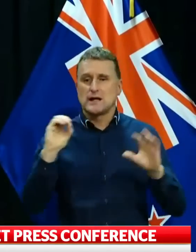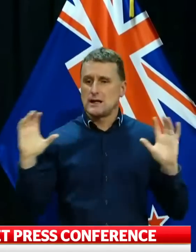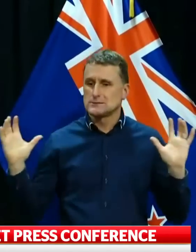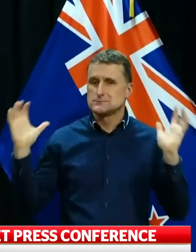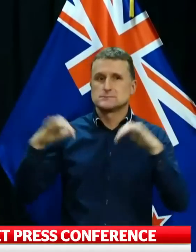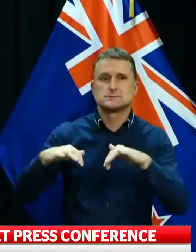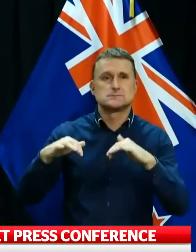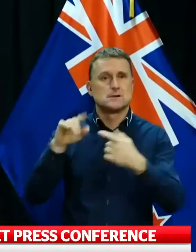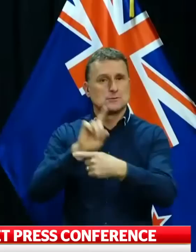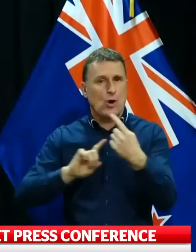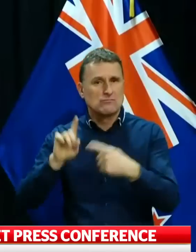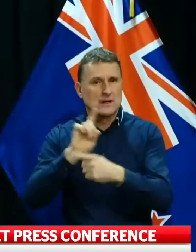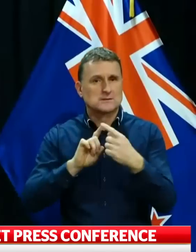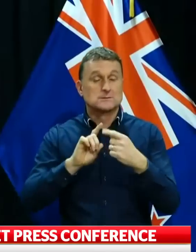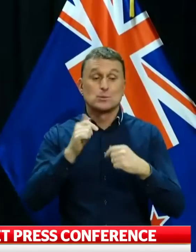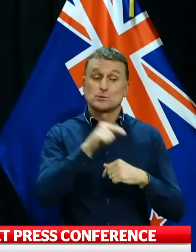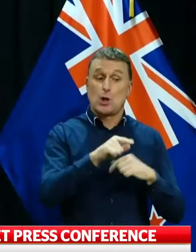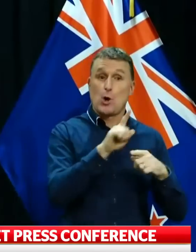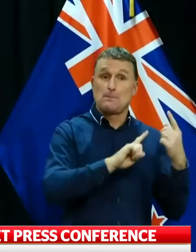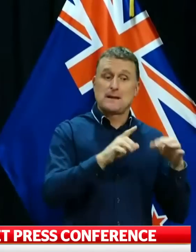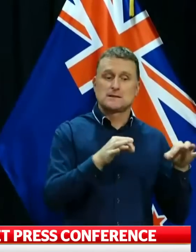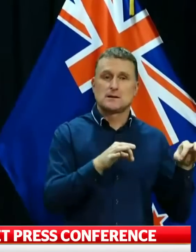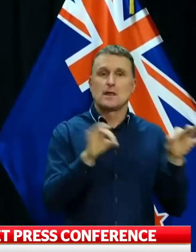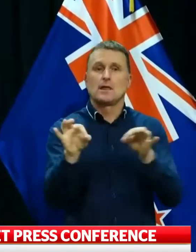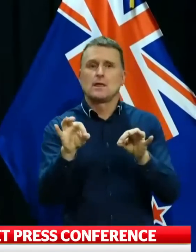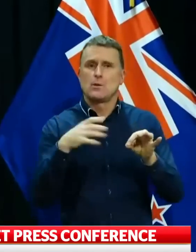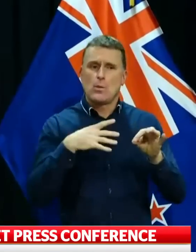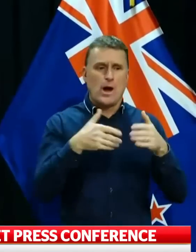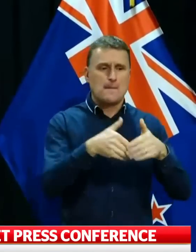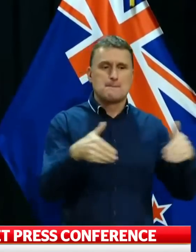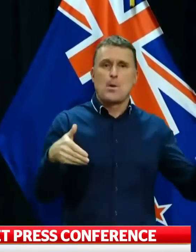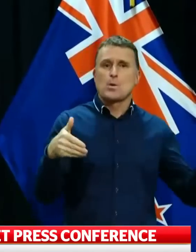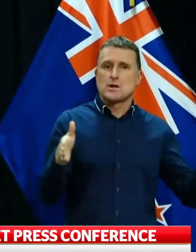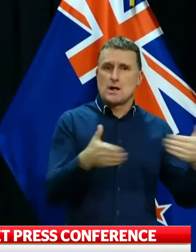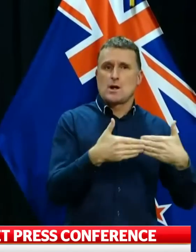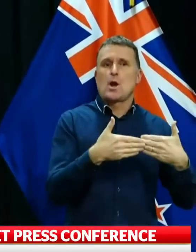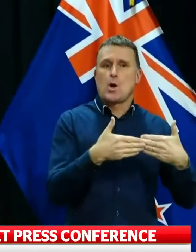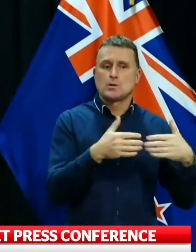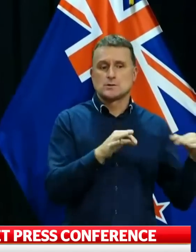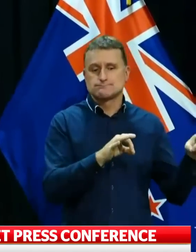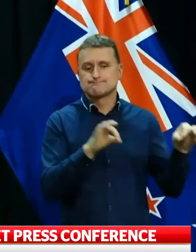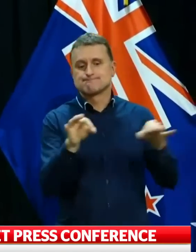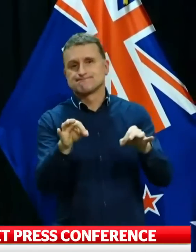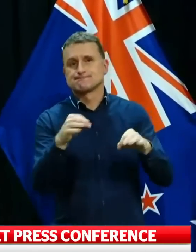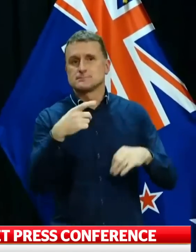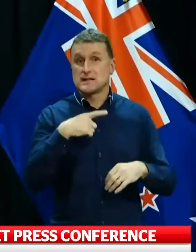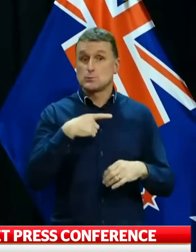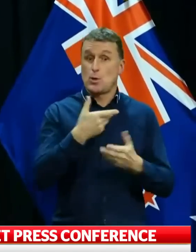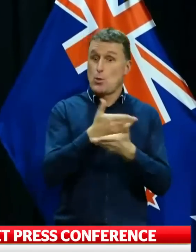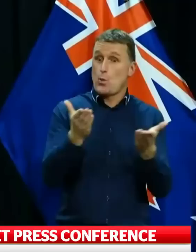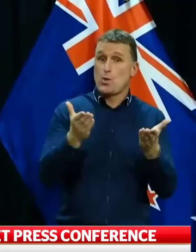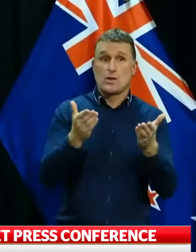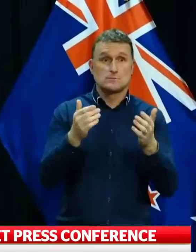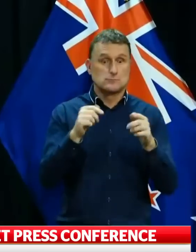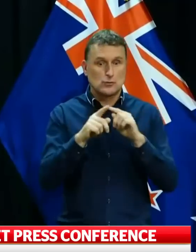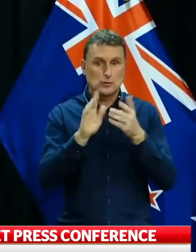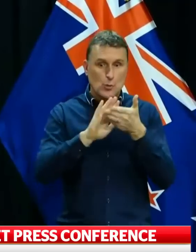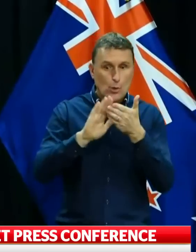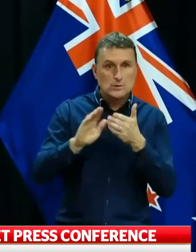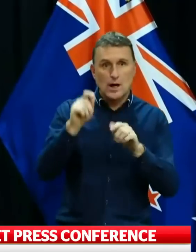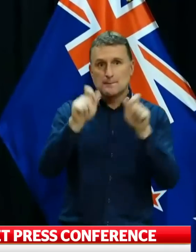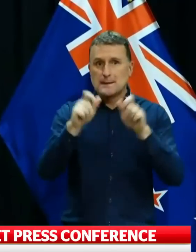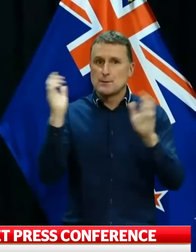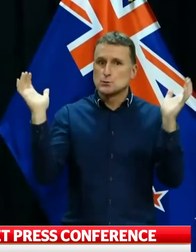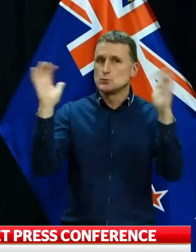because of border closures, it's been a logistical challenge for the Secretariat, I imagine, but they're doing a great job at trying to get everyone there.